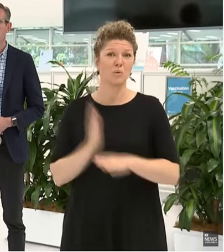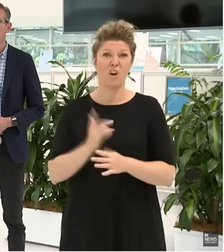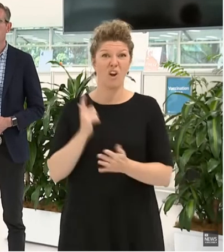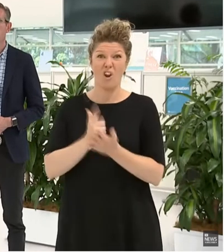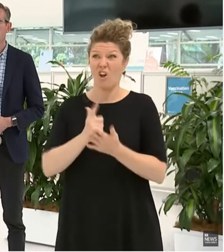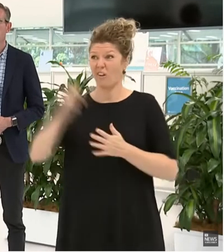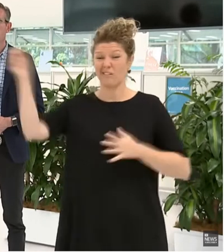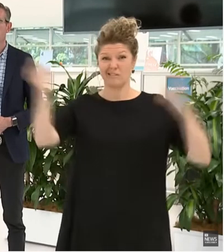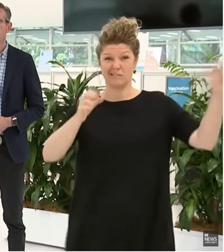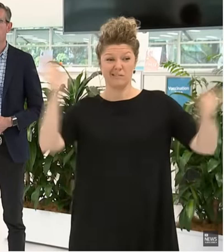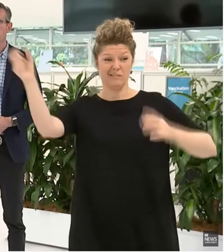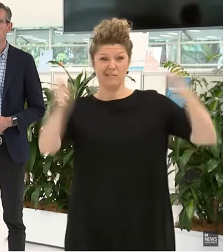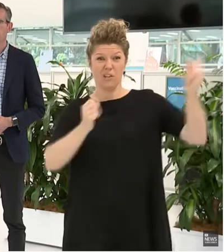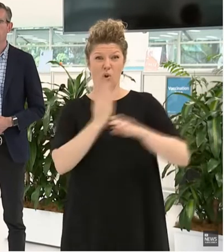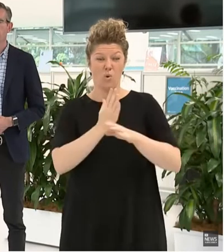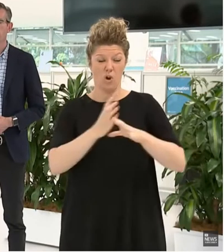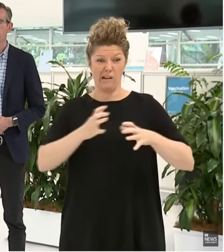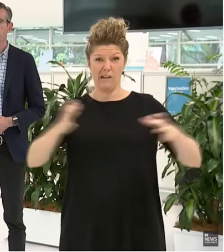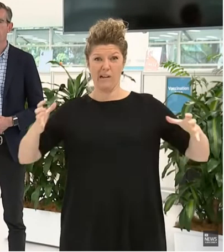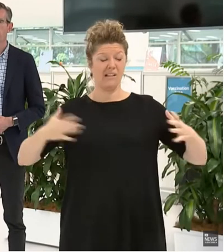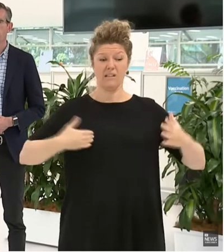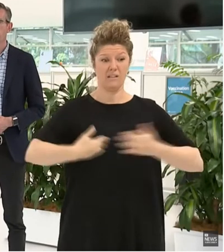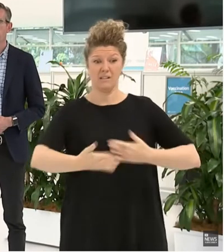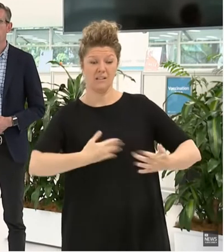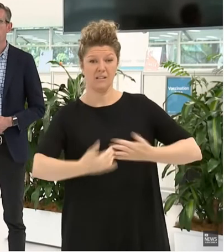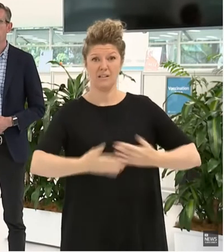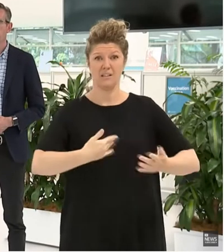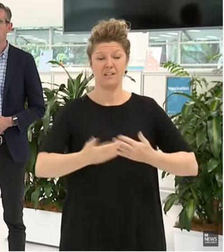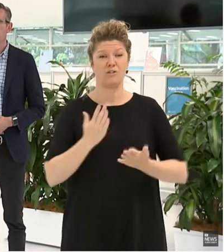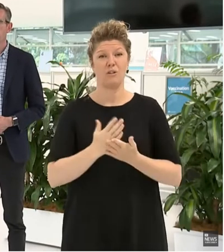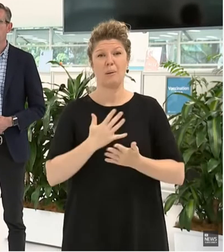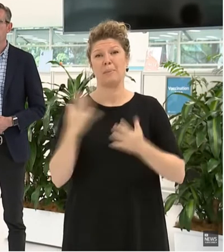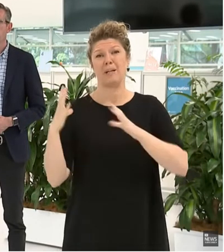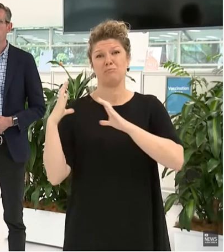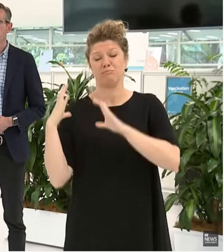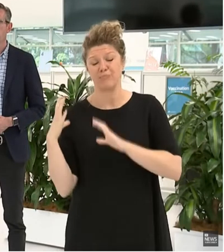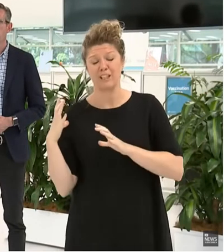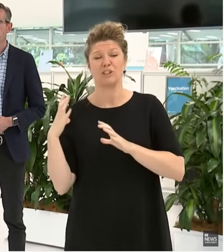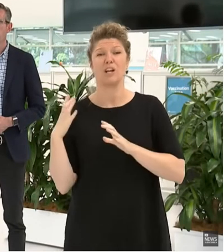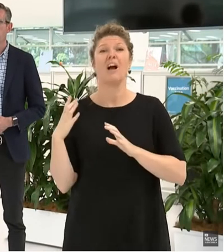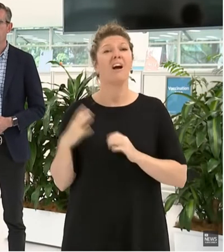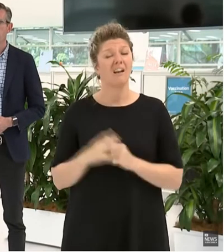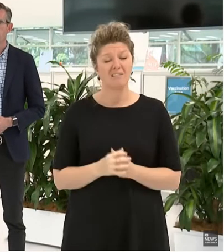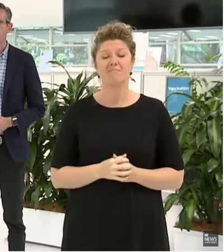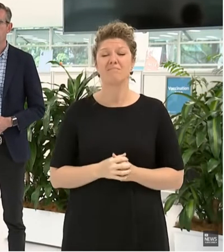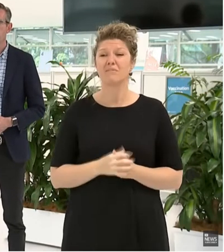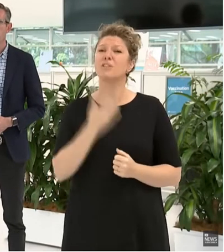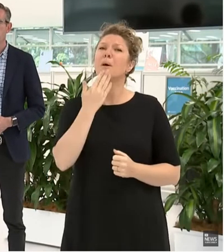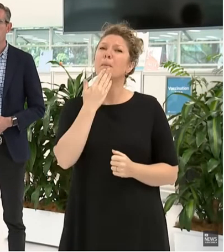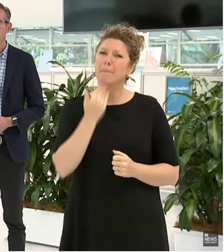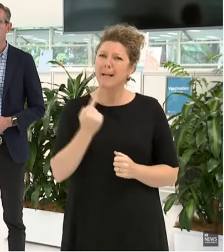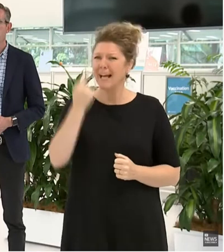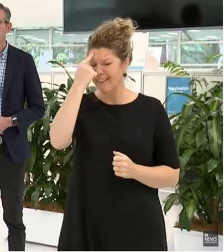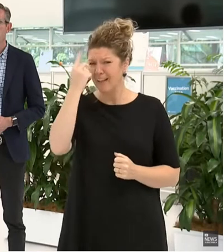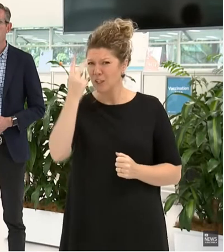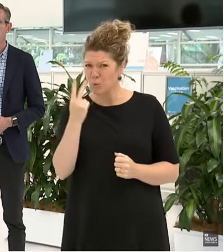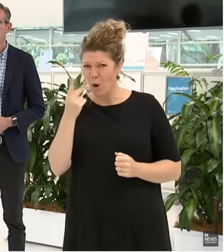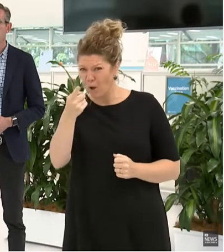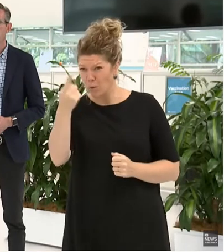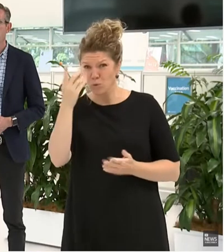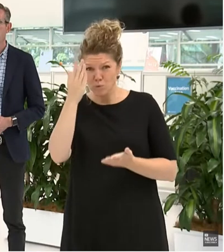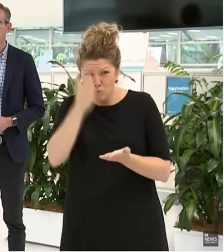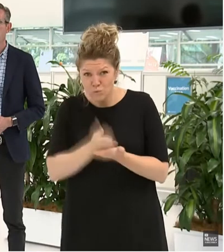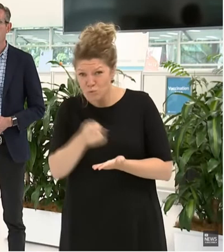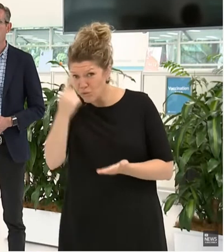patients. That's putting enormous pressure on other staff in our hospitals. So I would like everybody to think about whether or not you